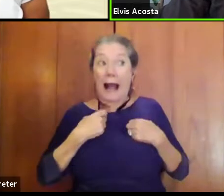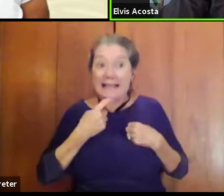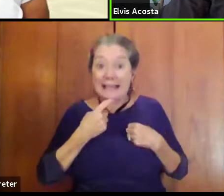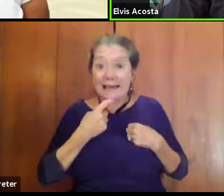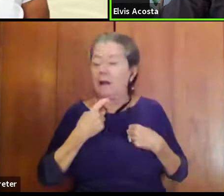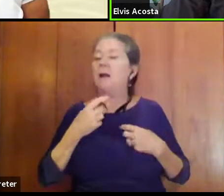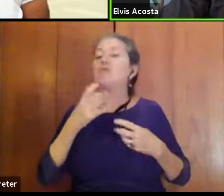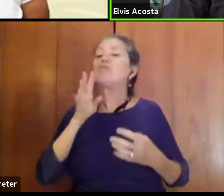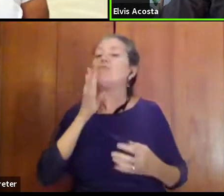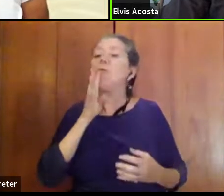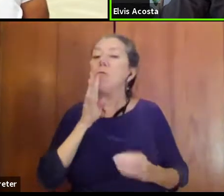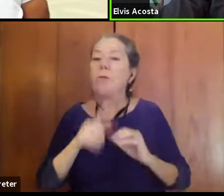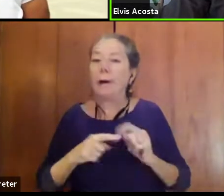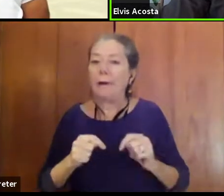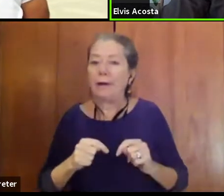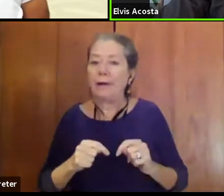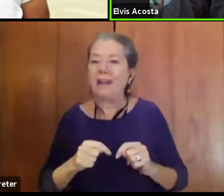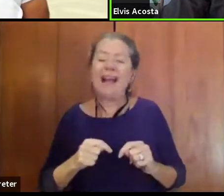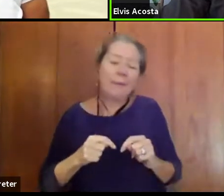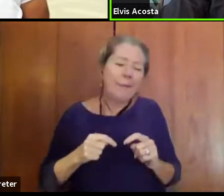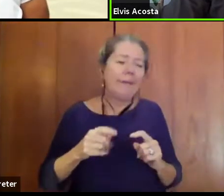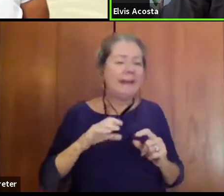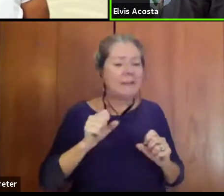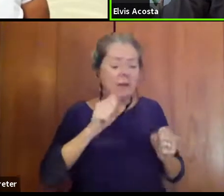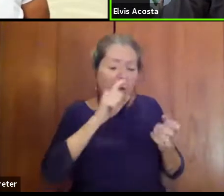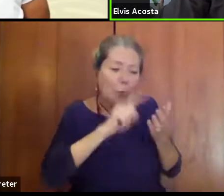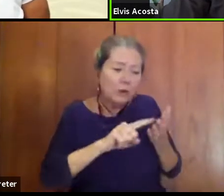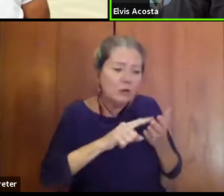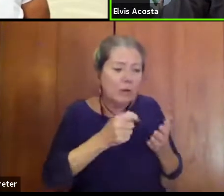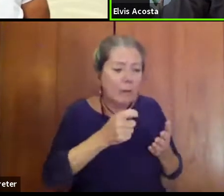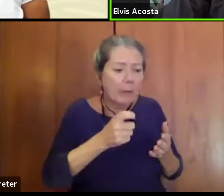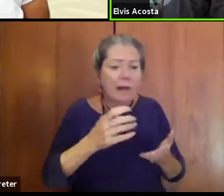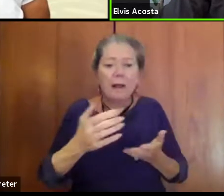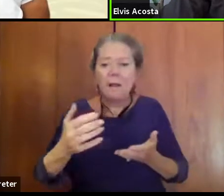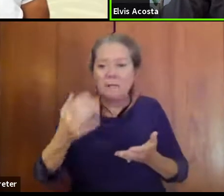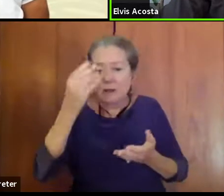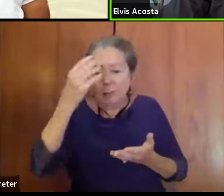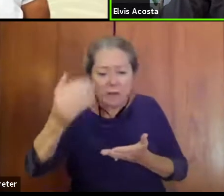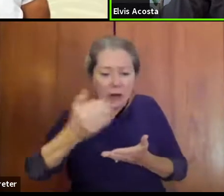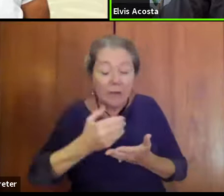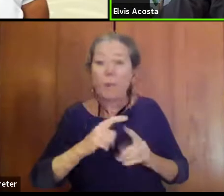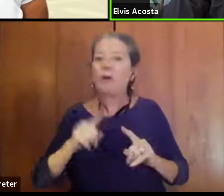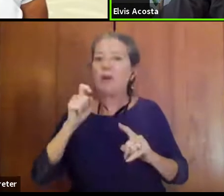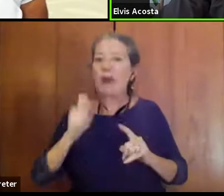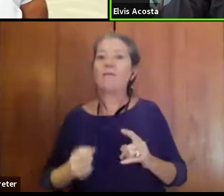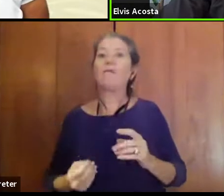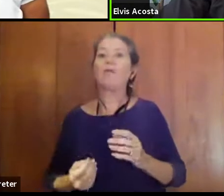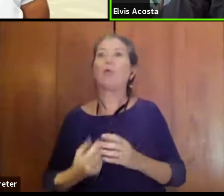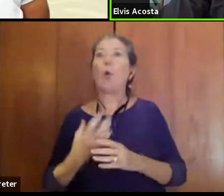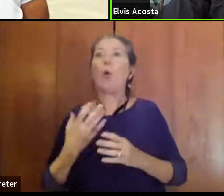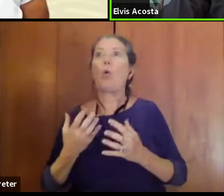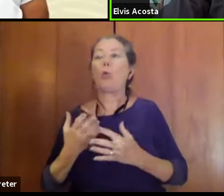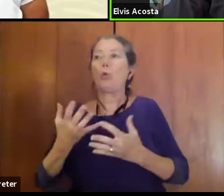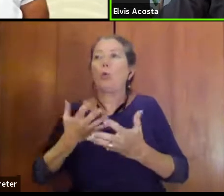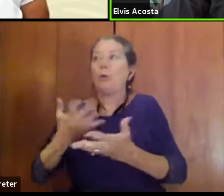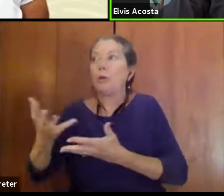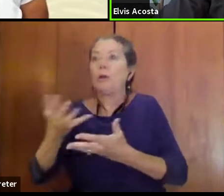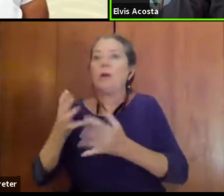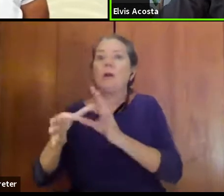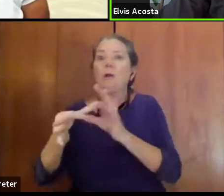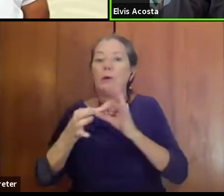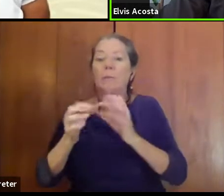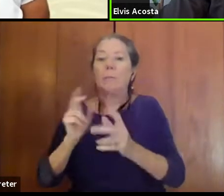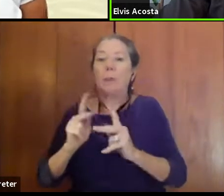those things where you can do a little bit of research, gather some information, but we need to grow through understanding what works and what doesn't,